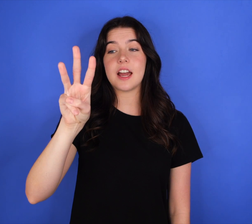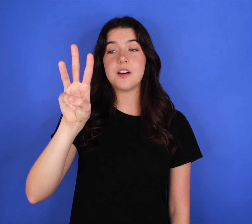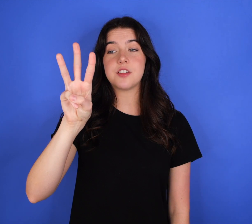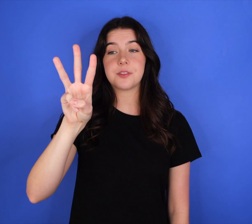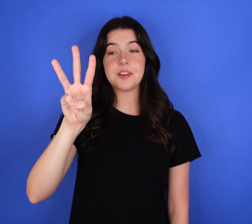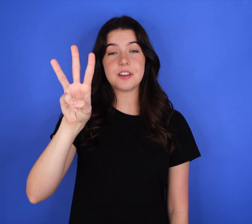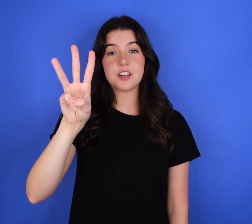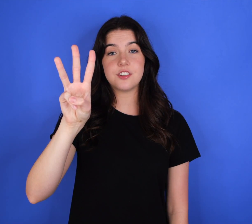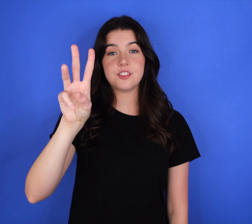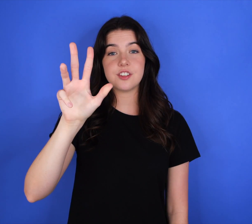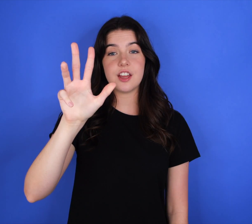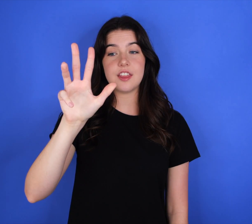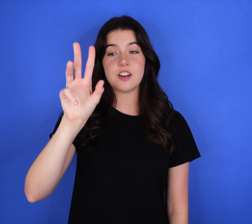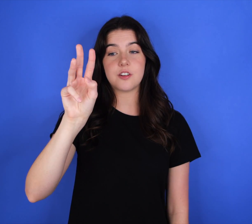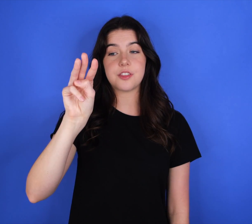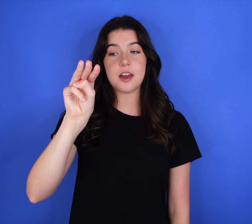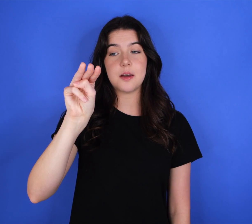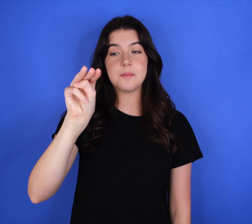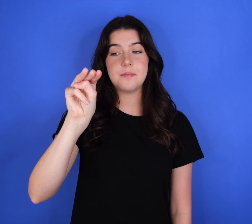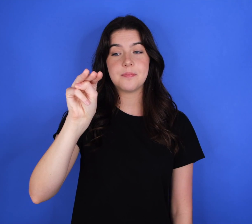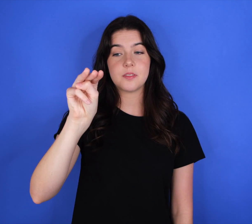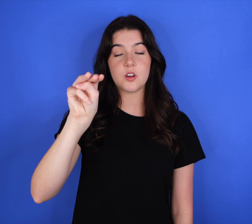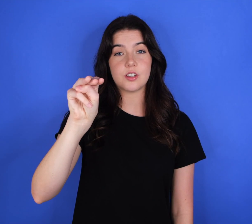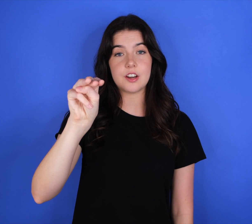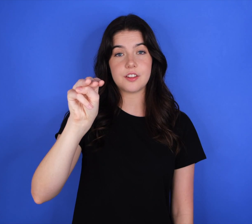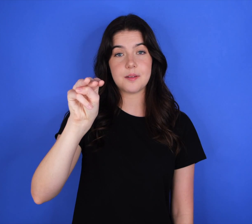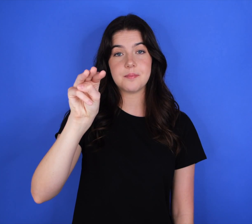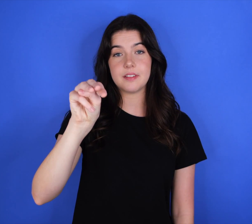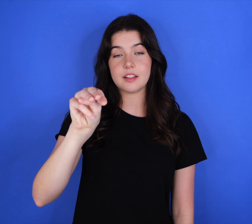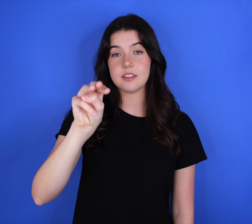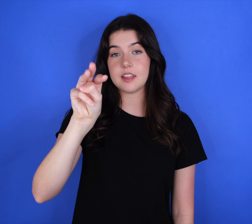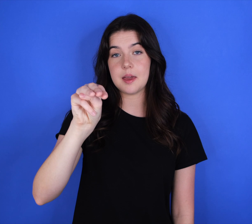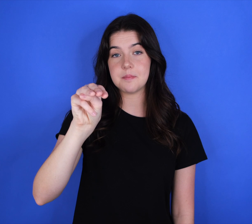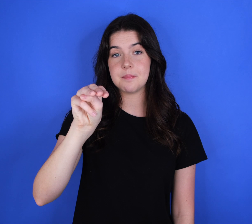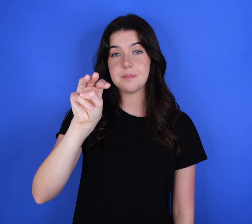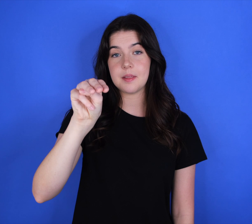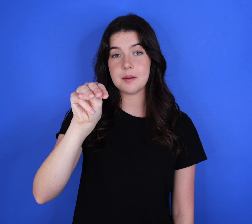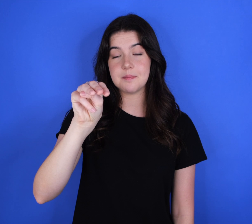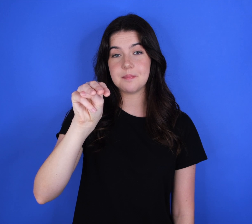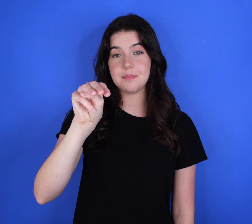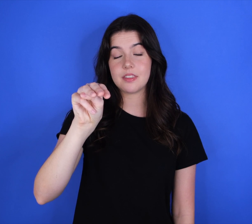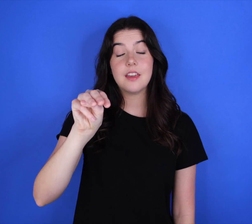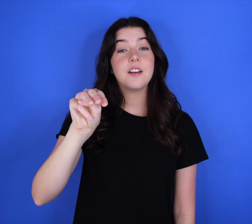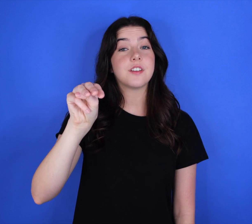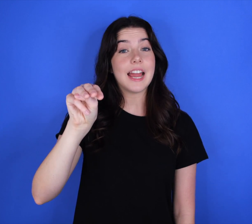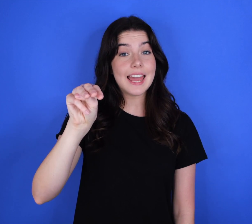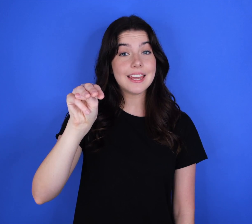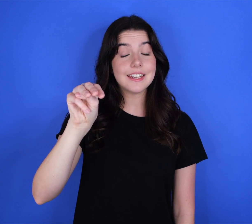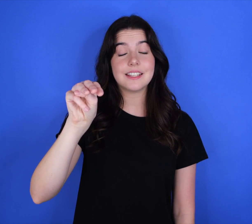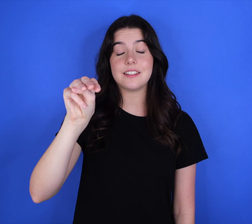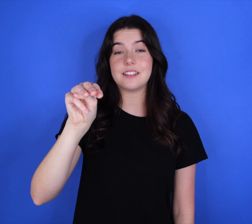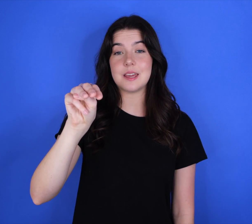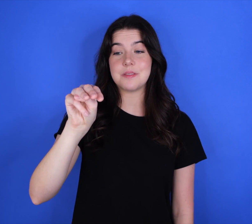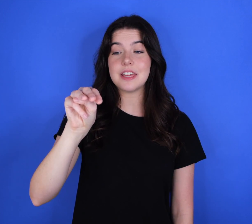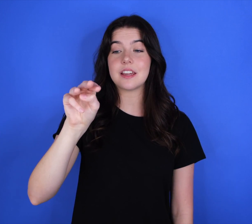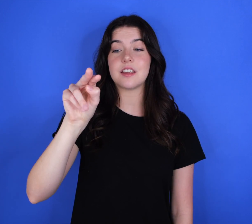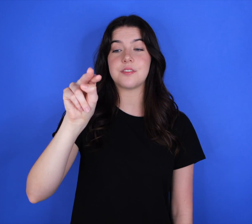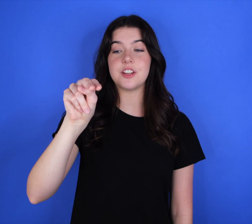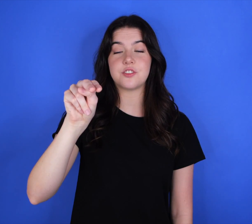have 3 fingers, and then your thumb goes under them, like this, M, M. For N, it's the same thing, except for you just